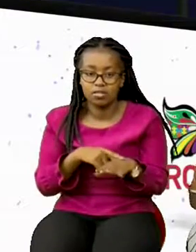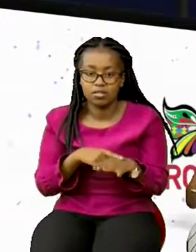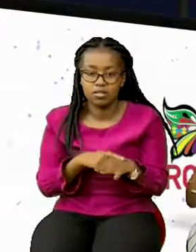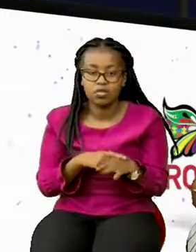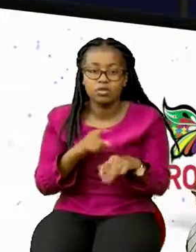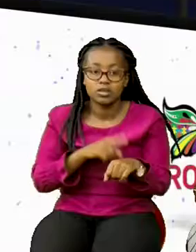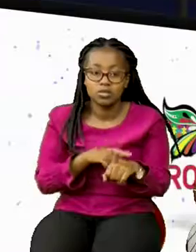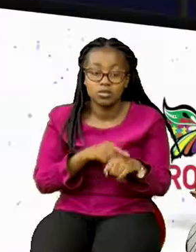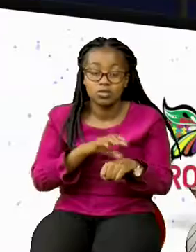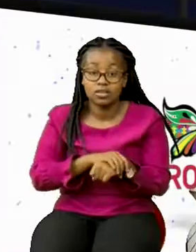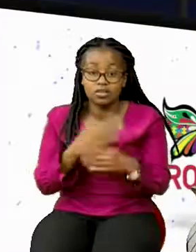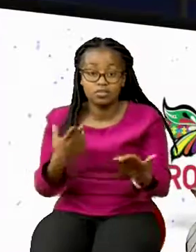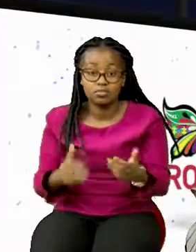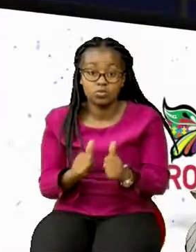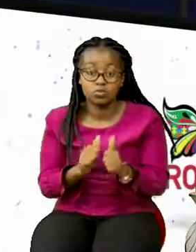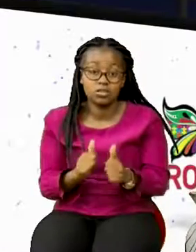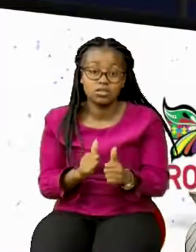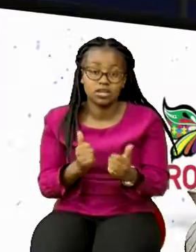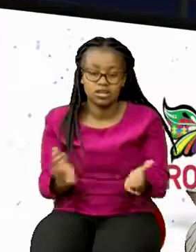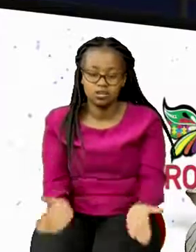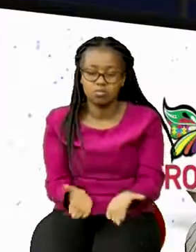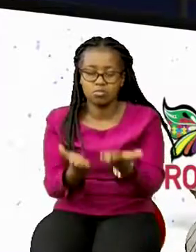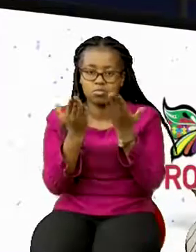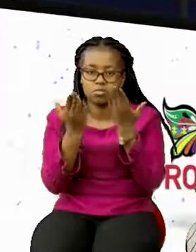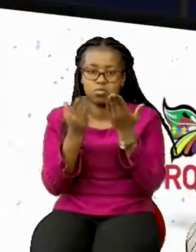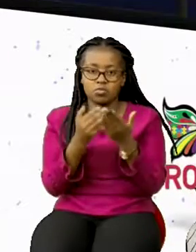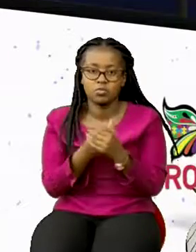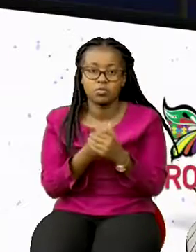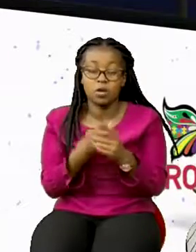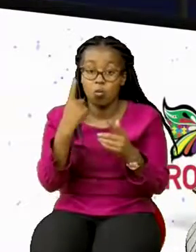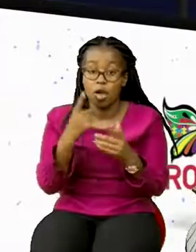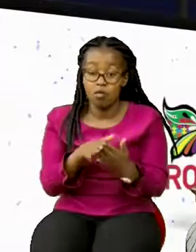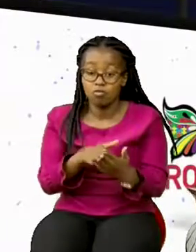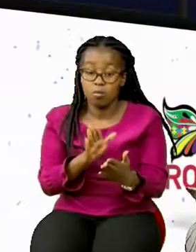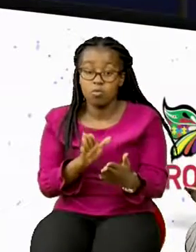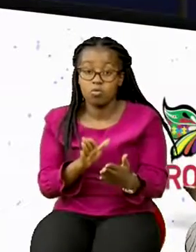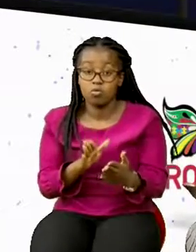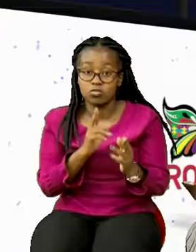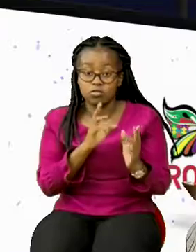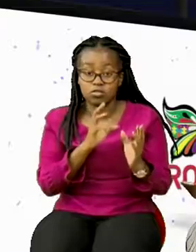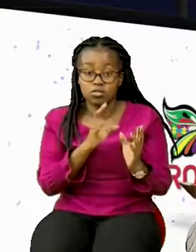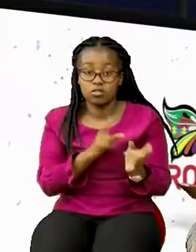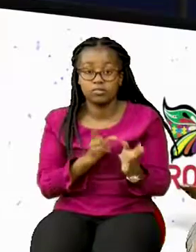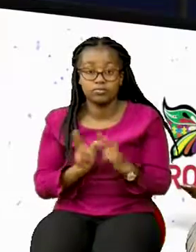keep timing, and you will find it's something that can actually improve in time. But it is one of the most common